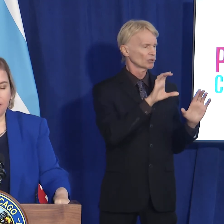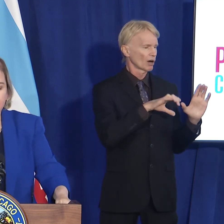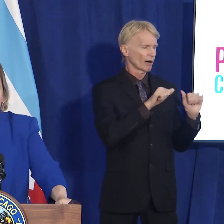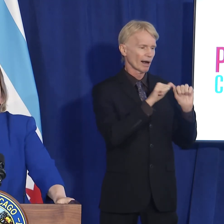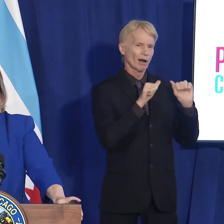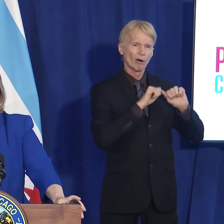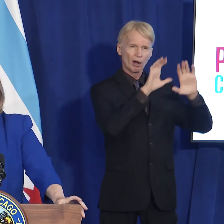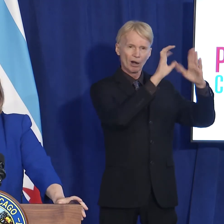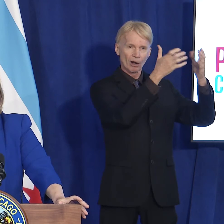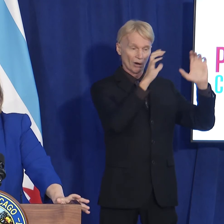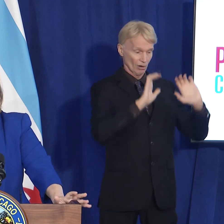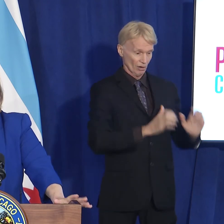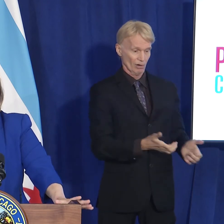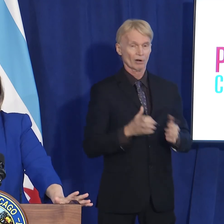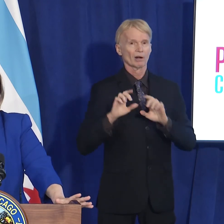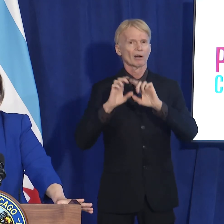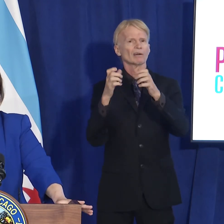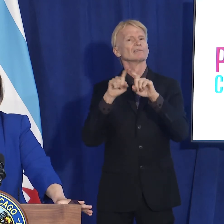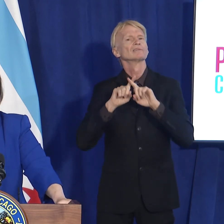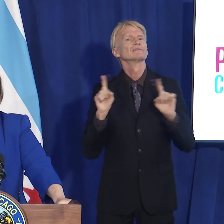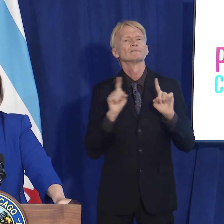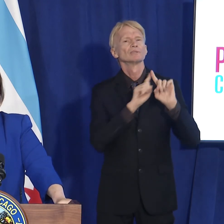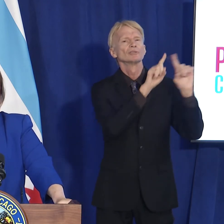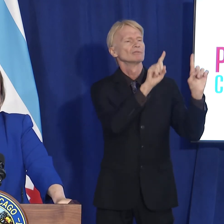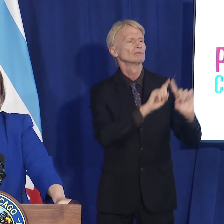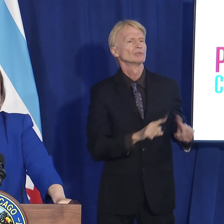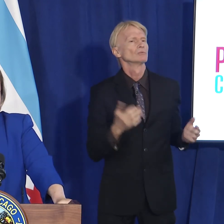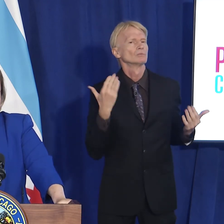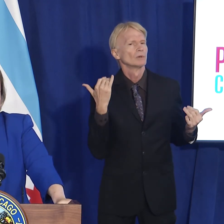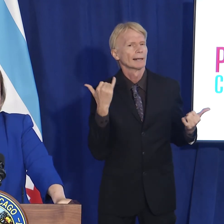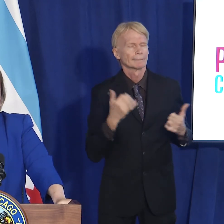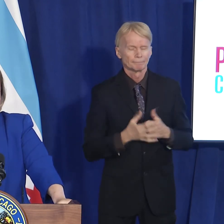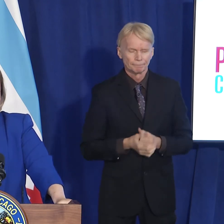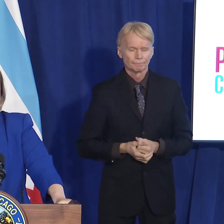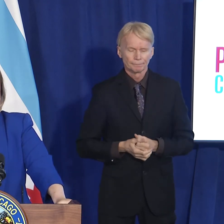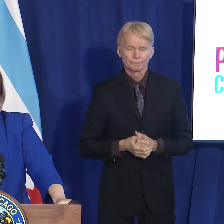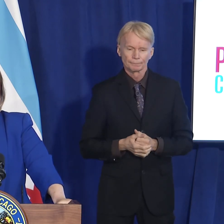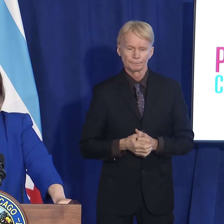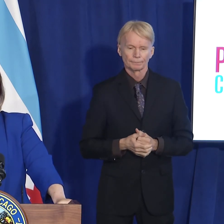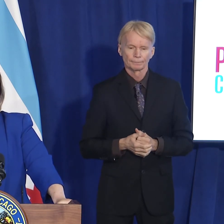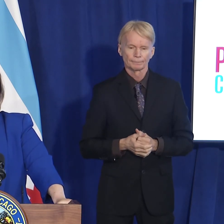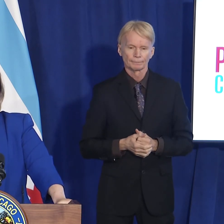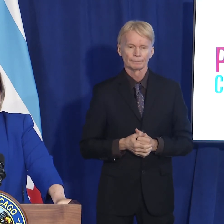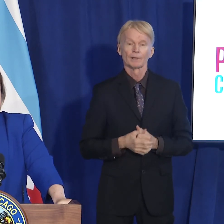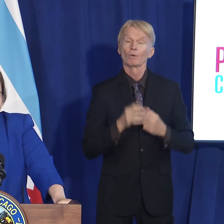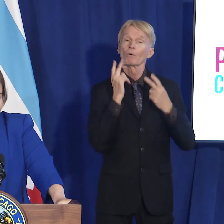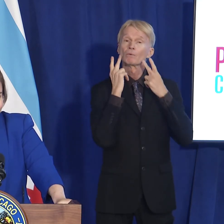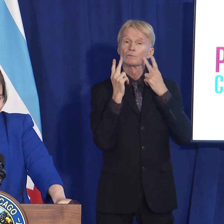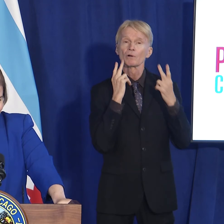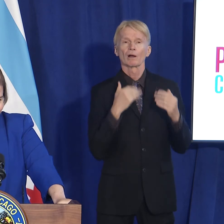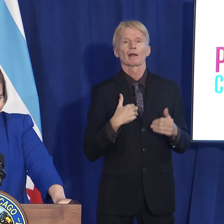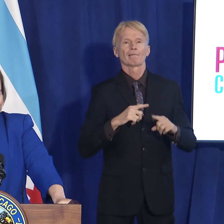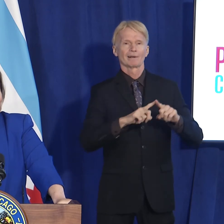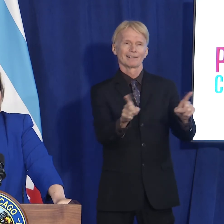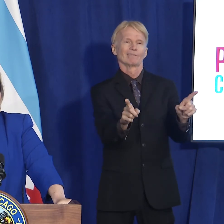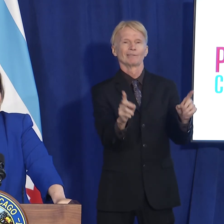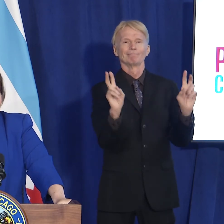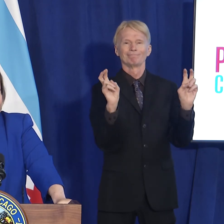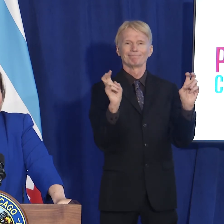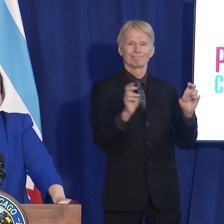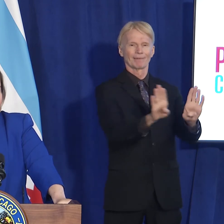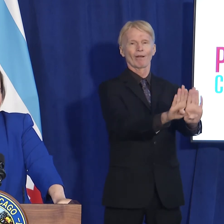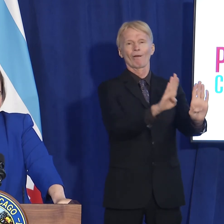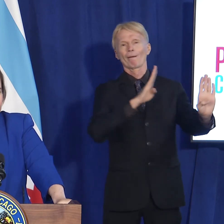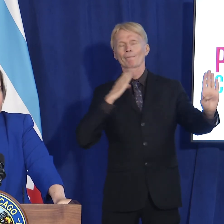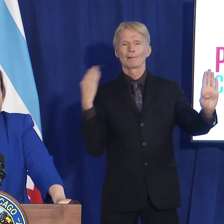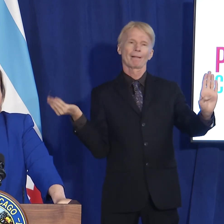that may be different. What we have seen is that there are different rates of opening the door, for one thing,